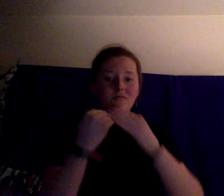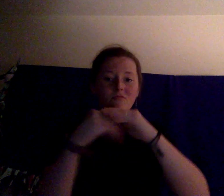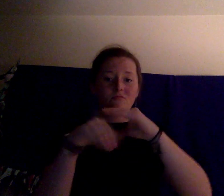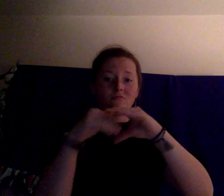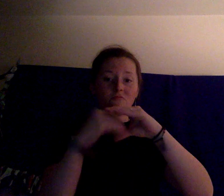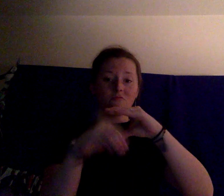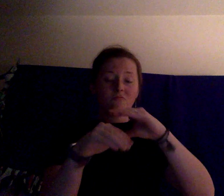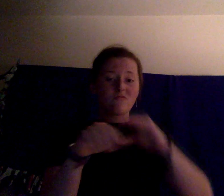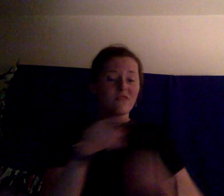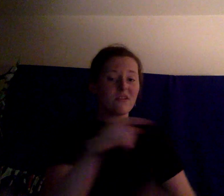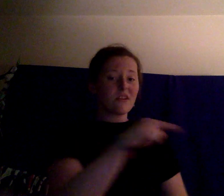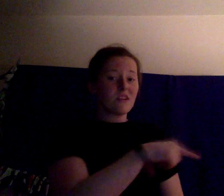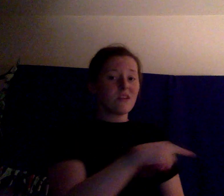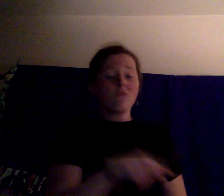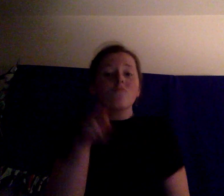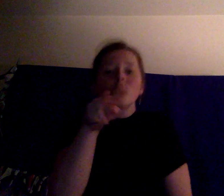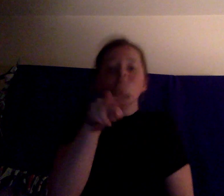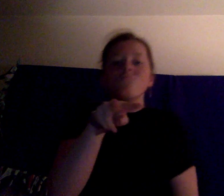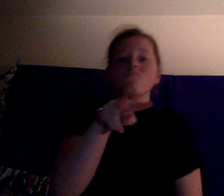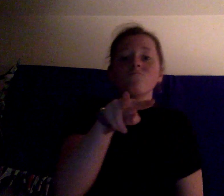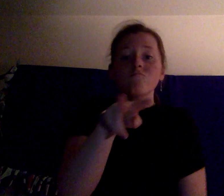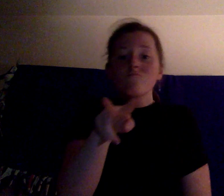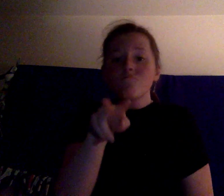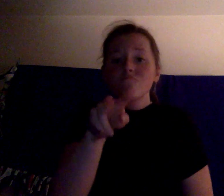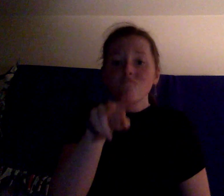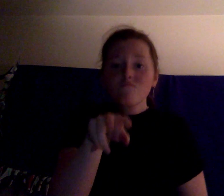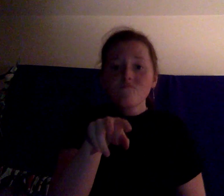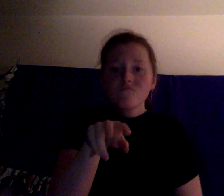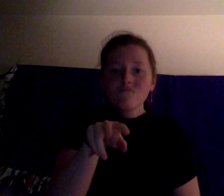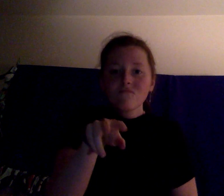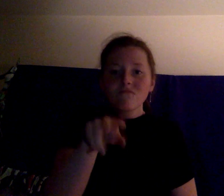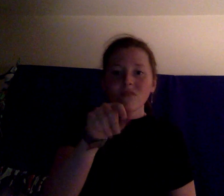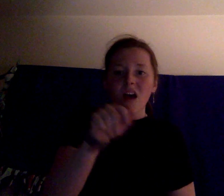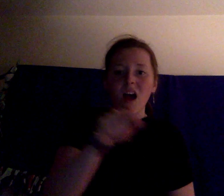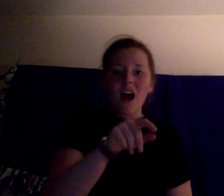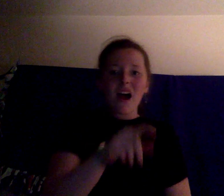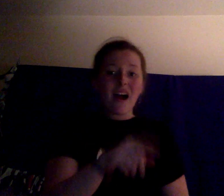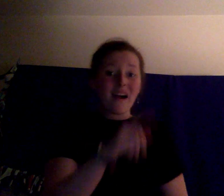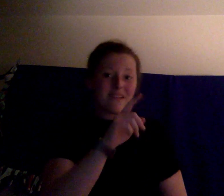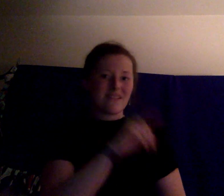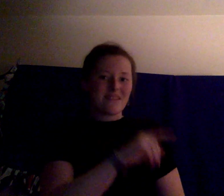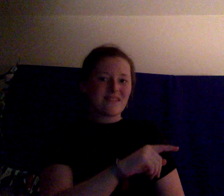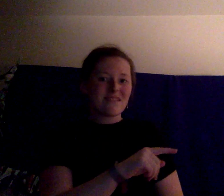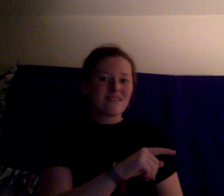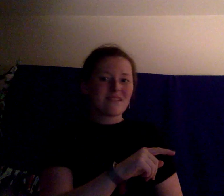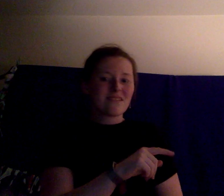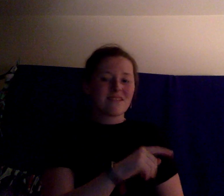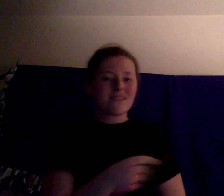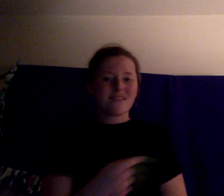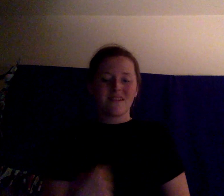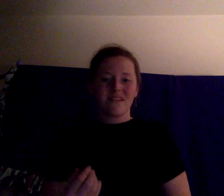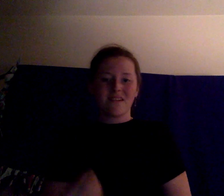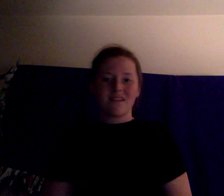vote. He wanted to scream, but he couldn't. He wanted to tell his wife, but she was